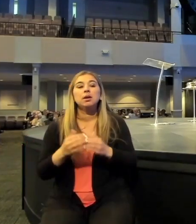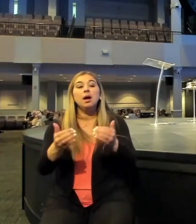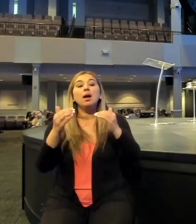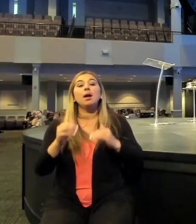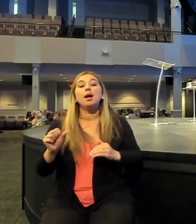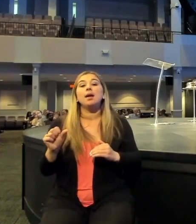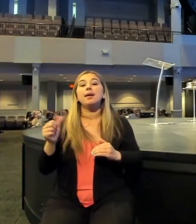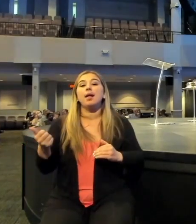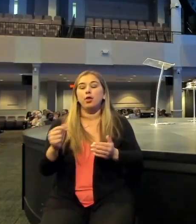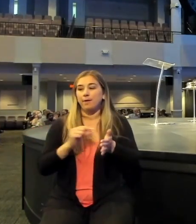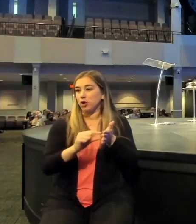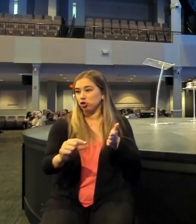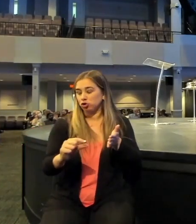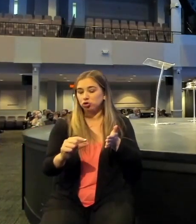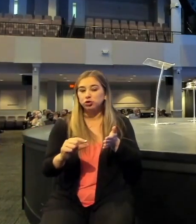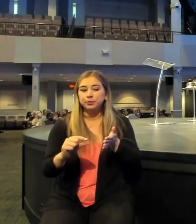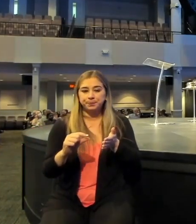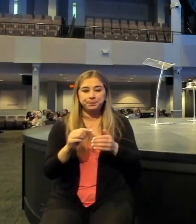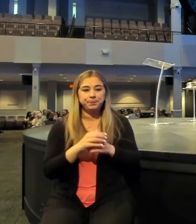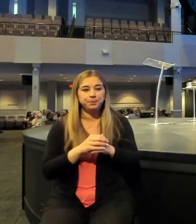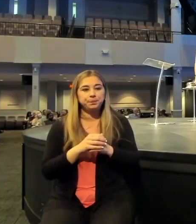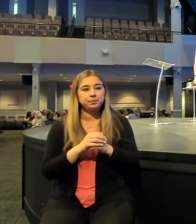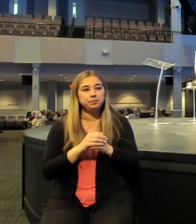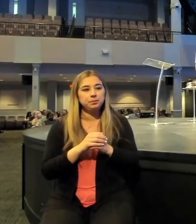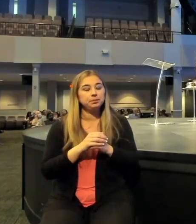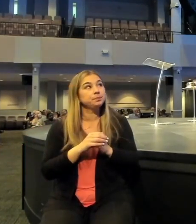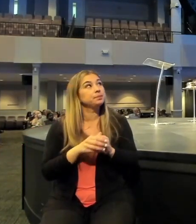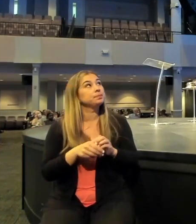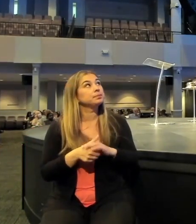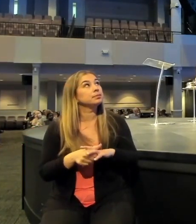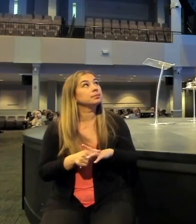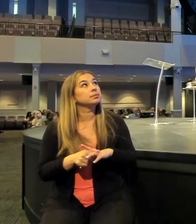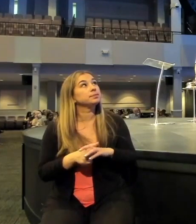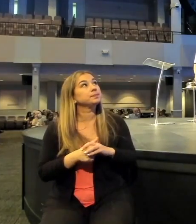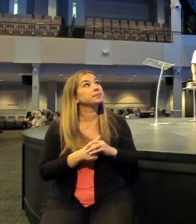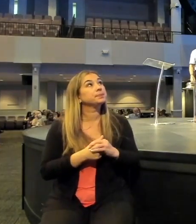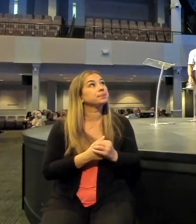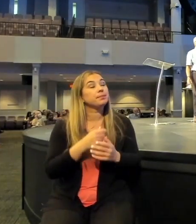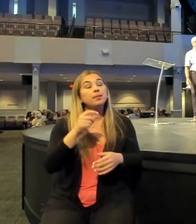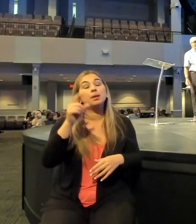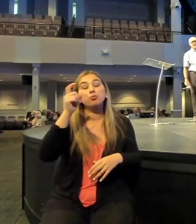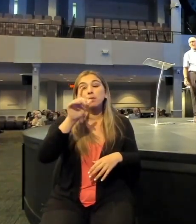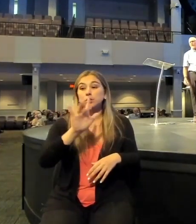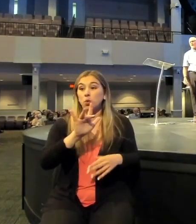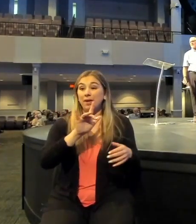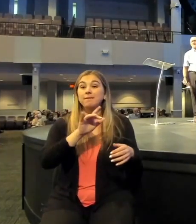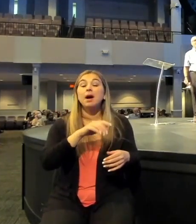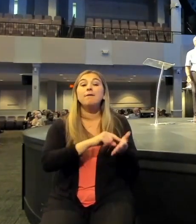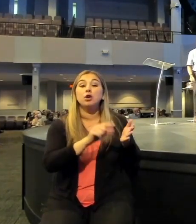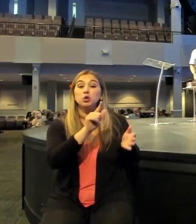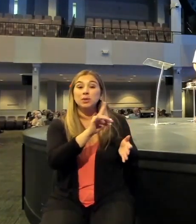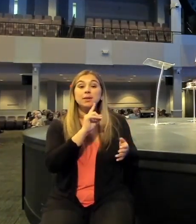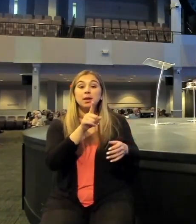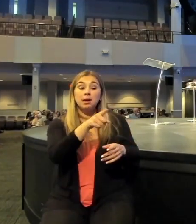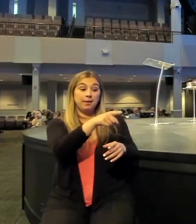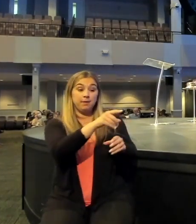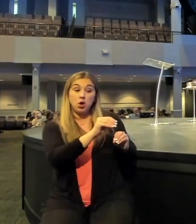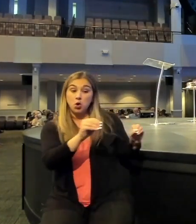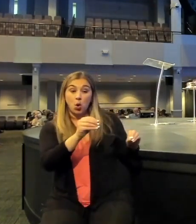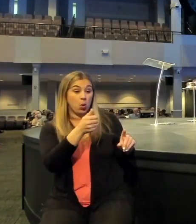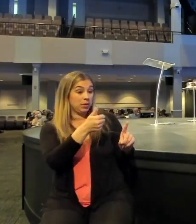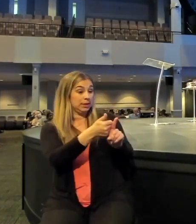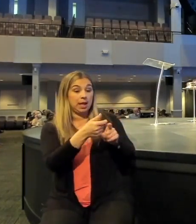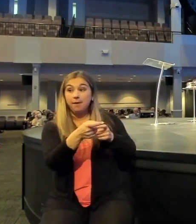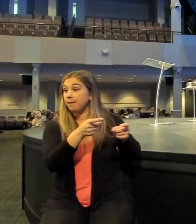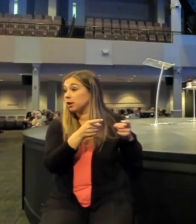another verse from a couple of translations or paraphrases. Proverbs 25, verse 28, a person without self-control or